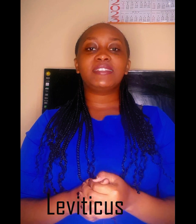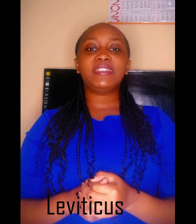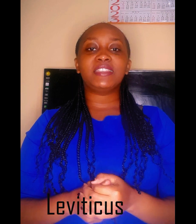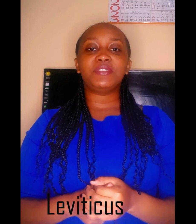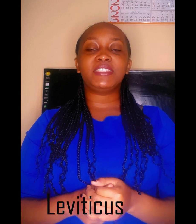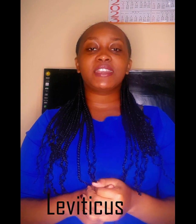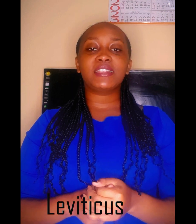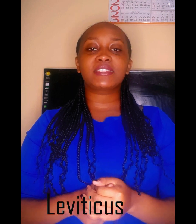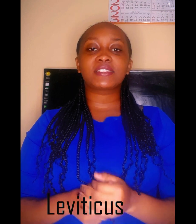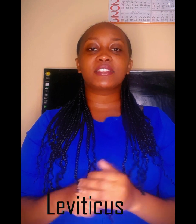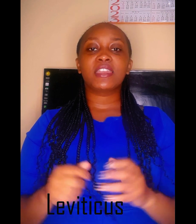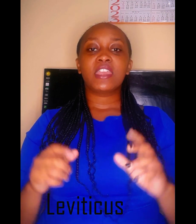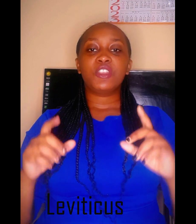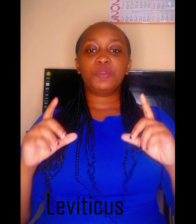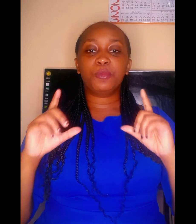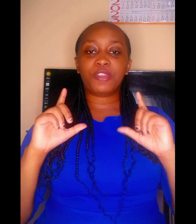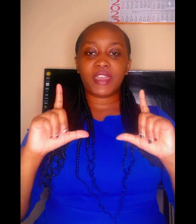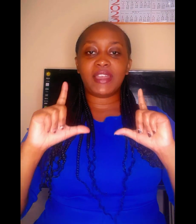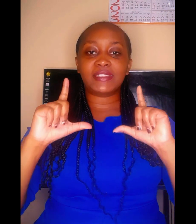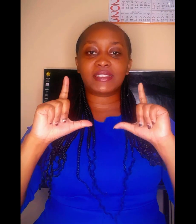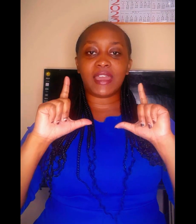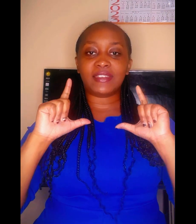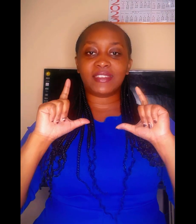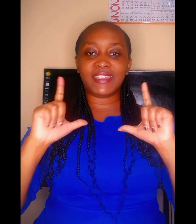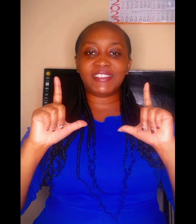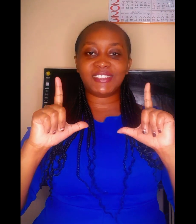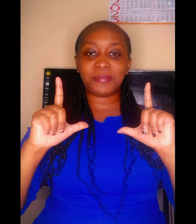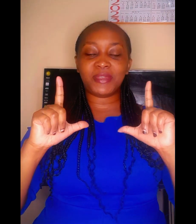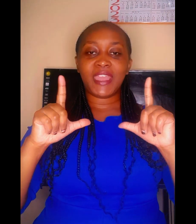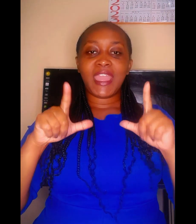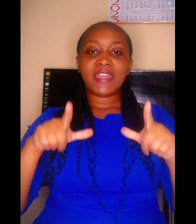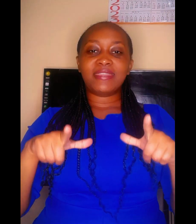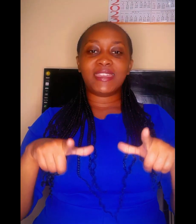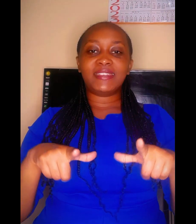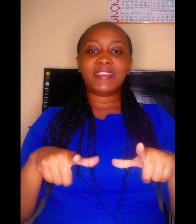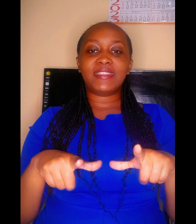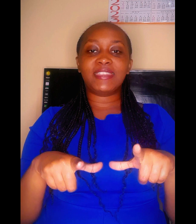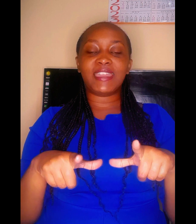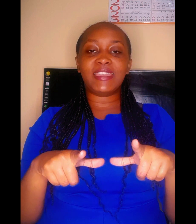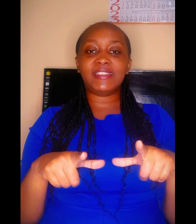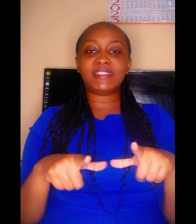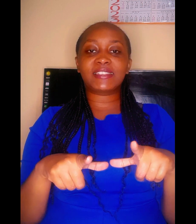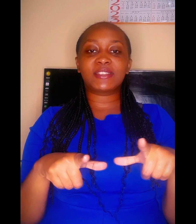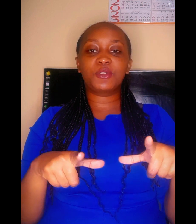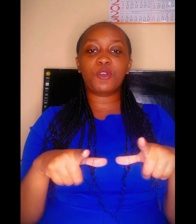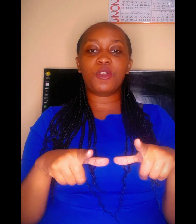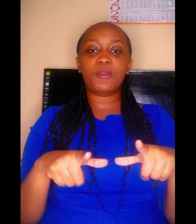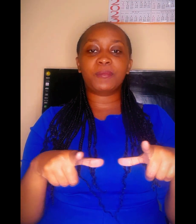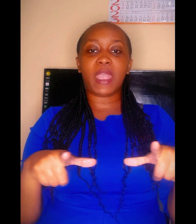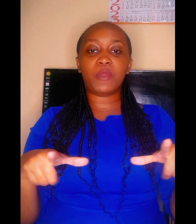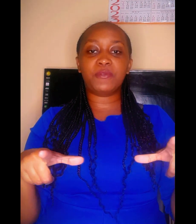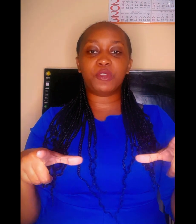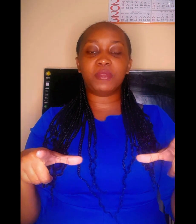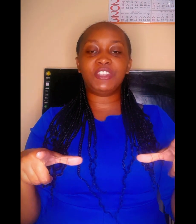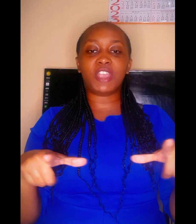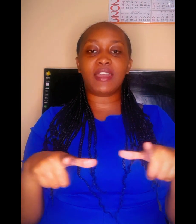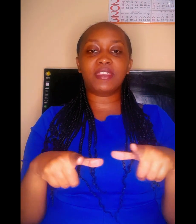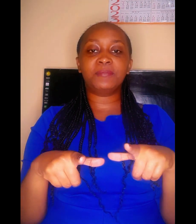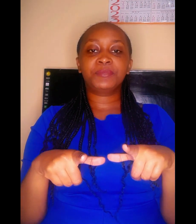signing Leviticus, both hands are L-shape. Then the L's go away from each other.